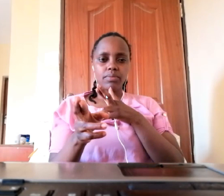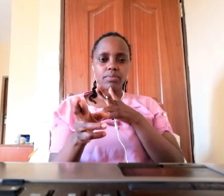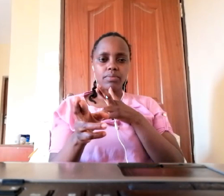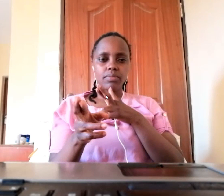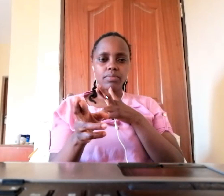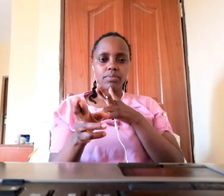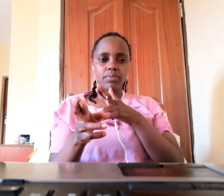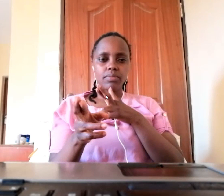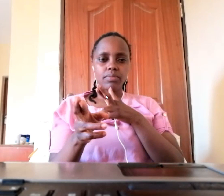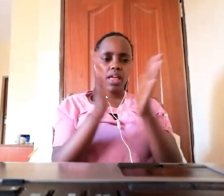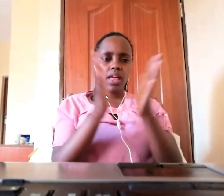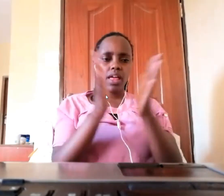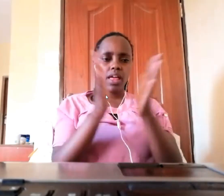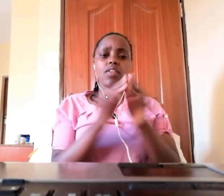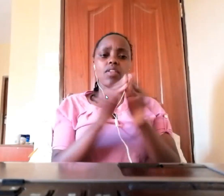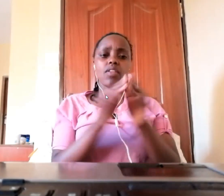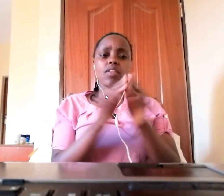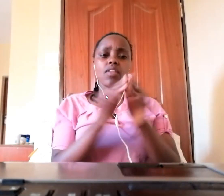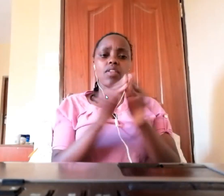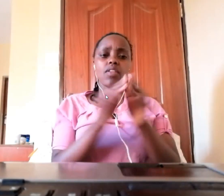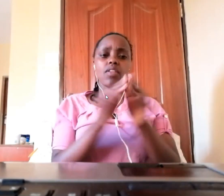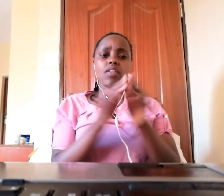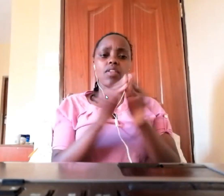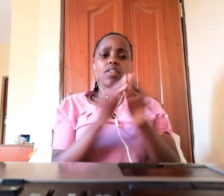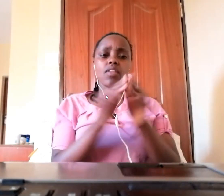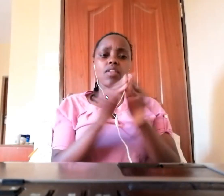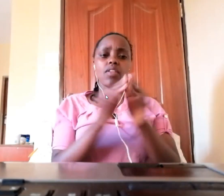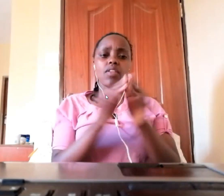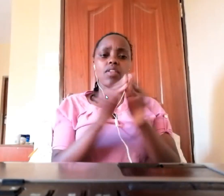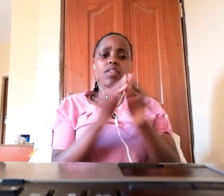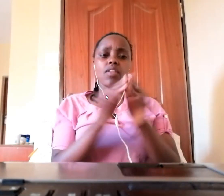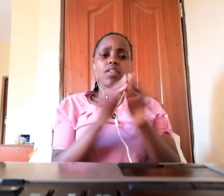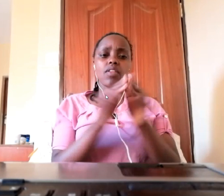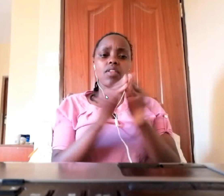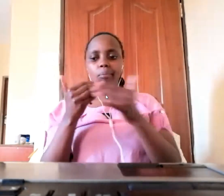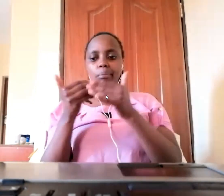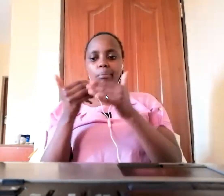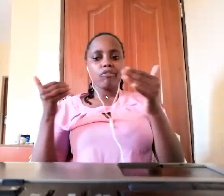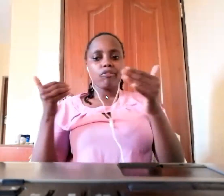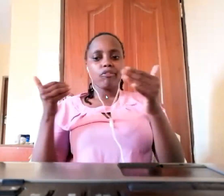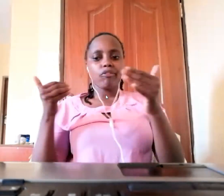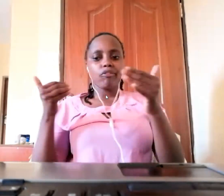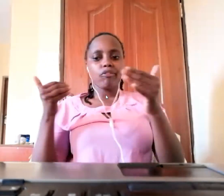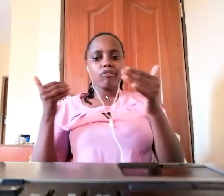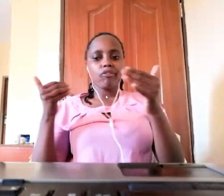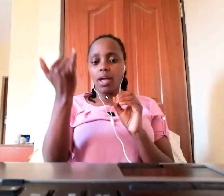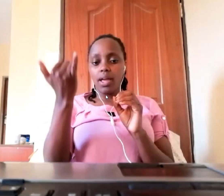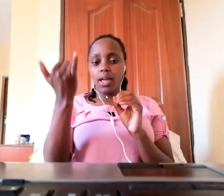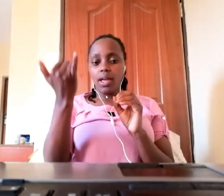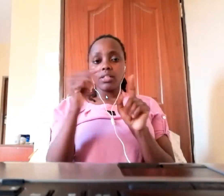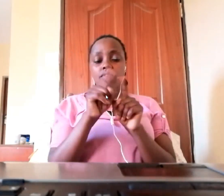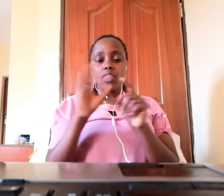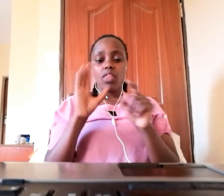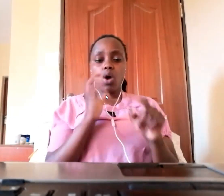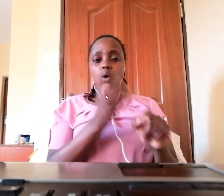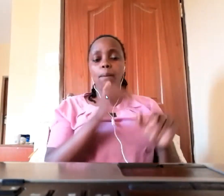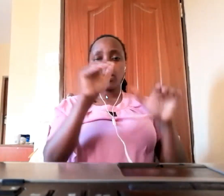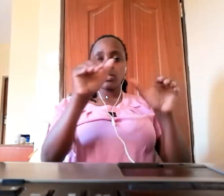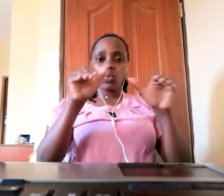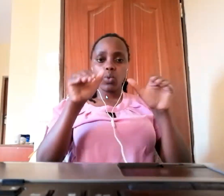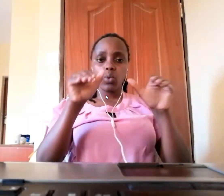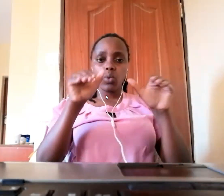in that same country. So we never had tested this before because the committee is still waiting and, of